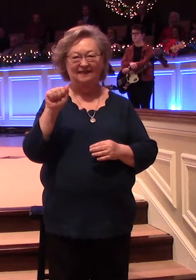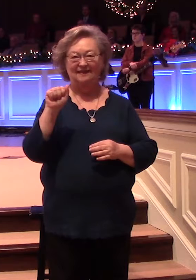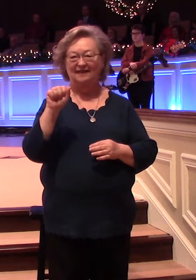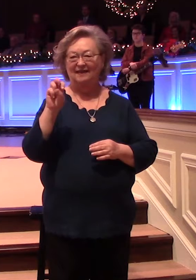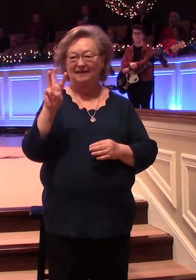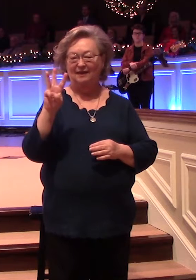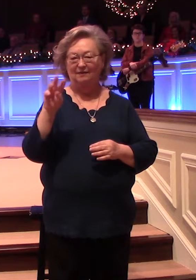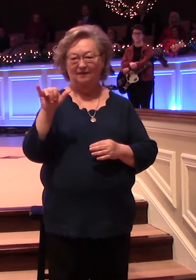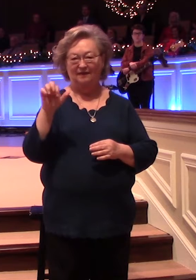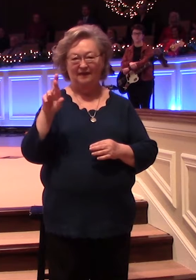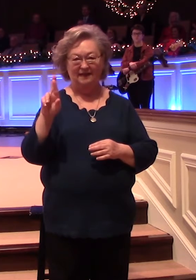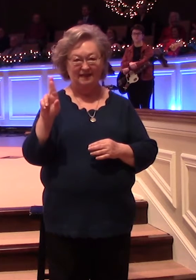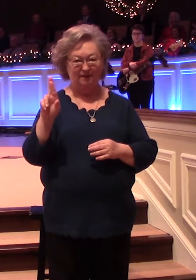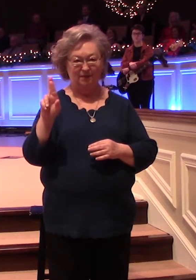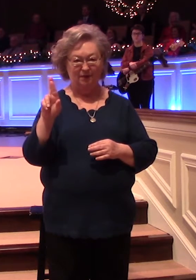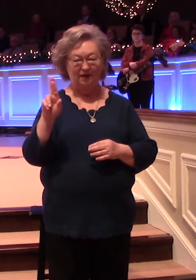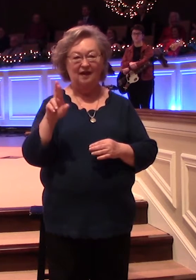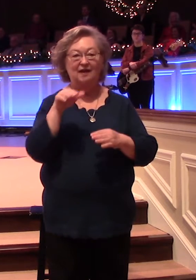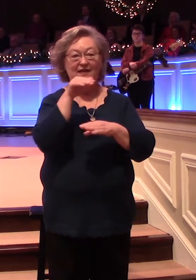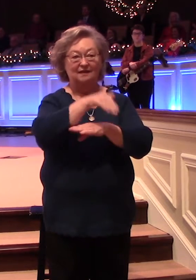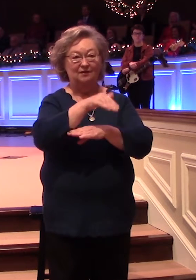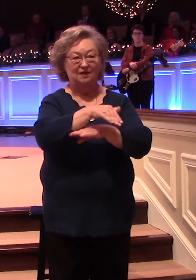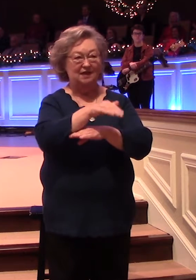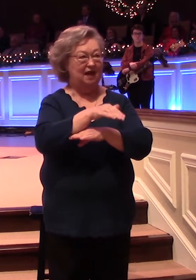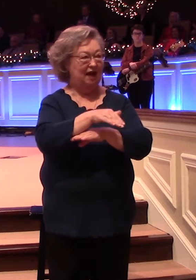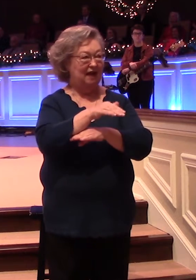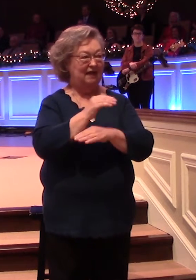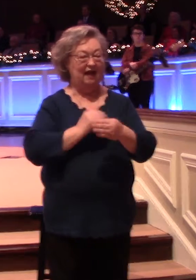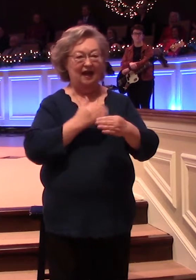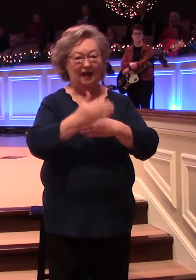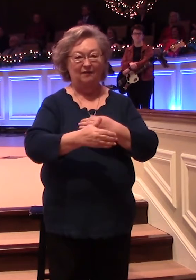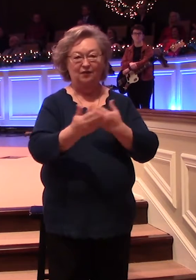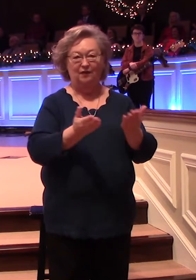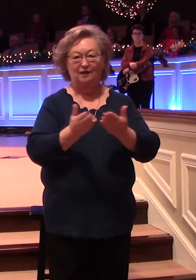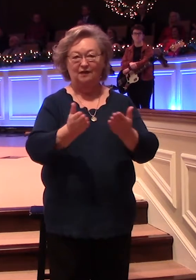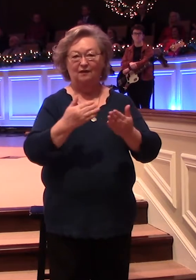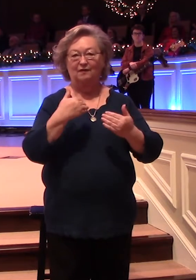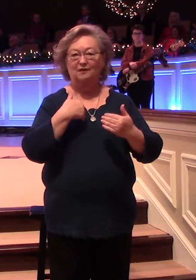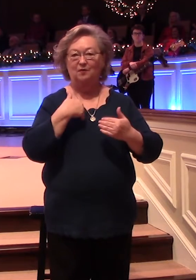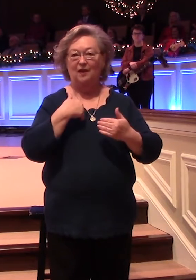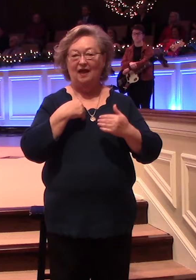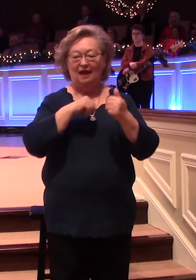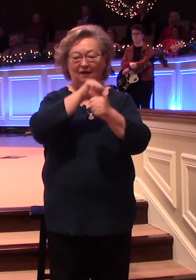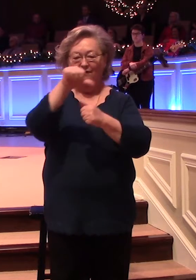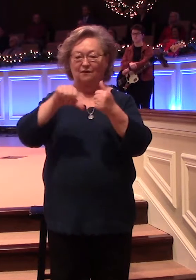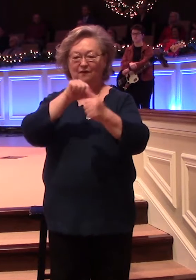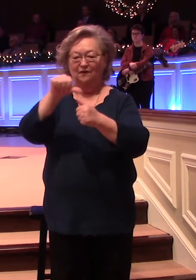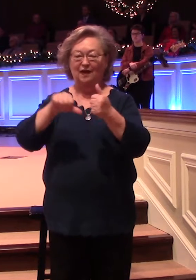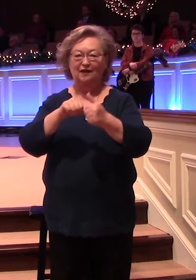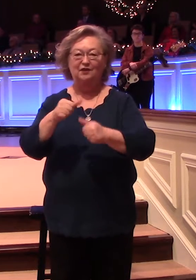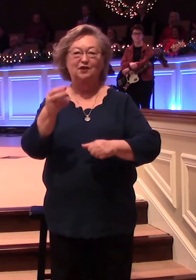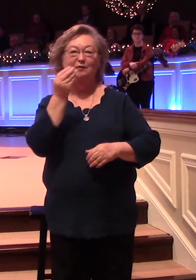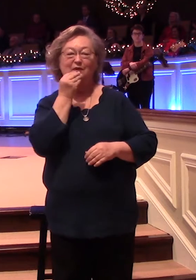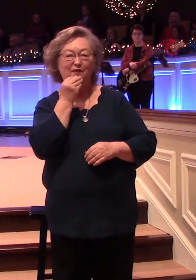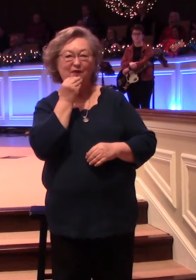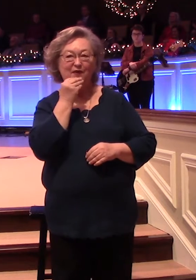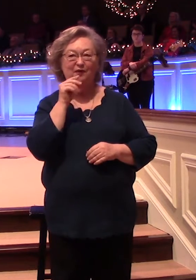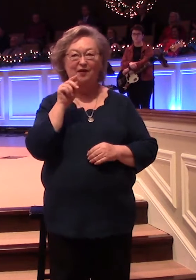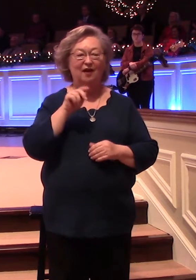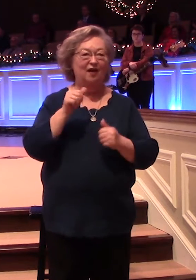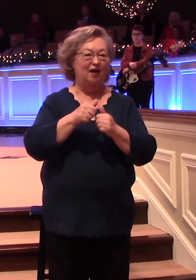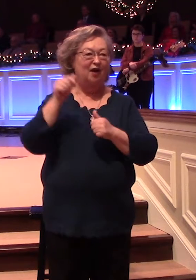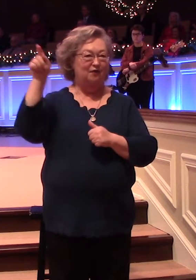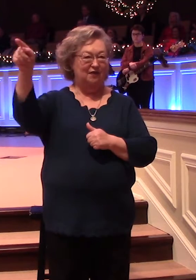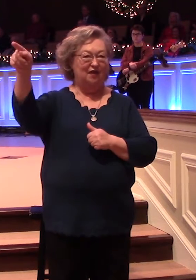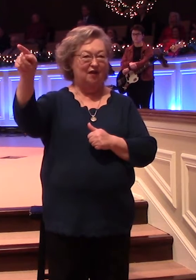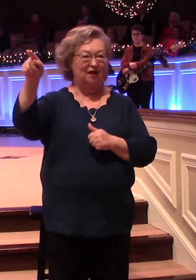have a reception and some food and fellowship together. You're not going to want to miss that. Bubba was a tremendous giver in our